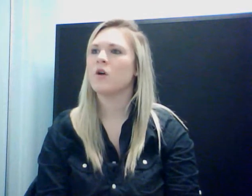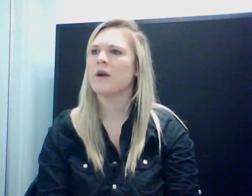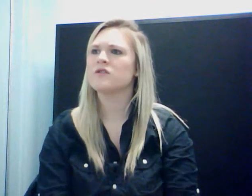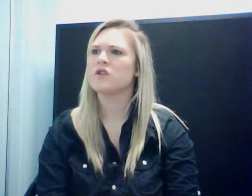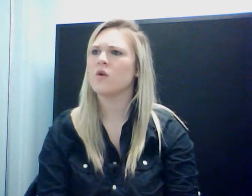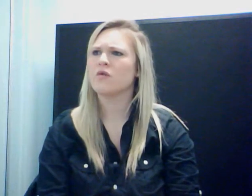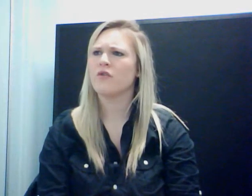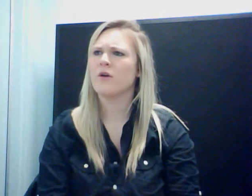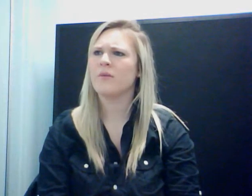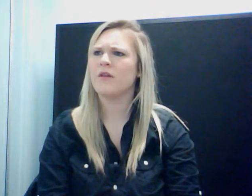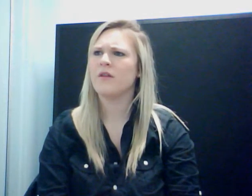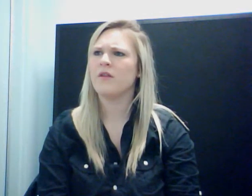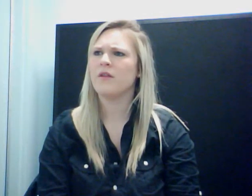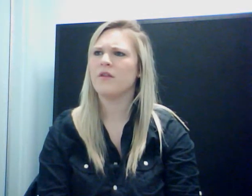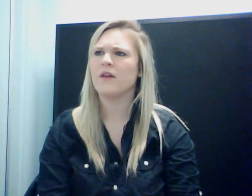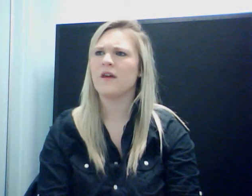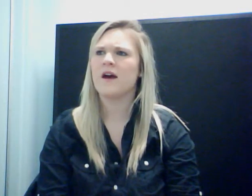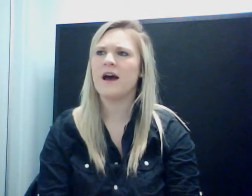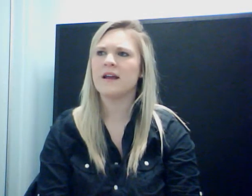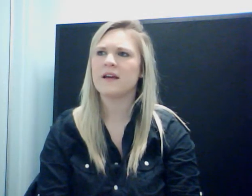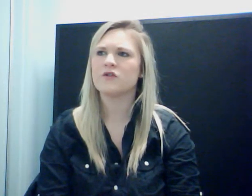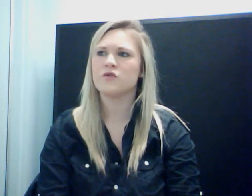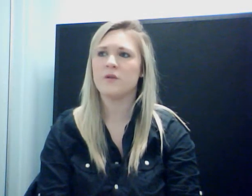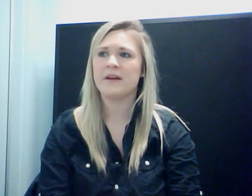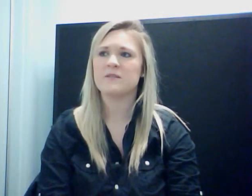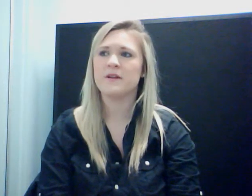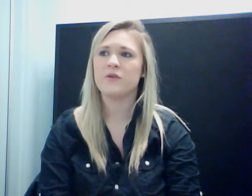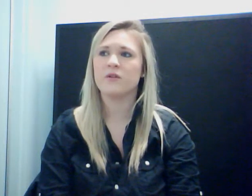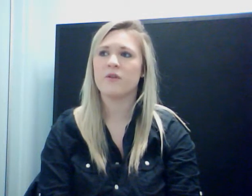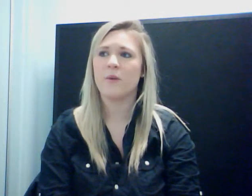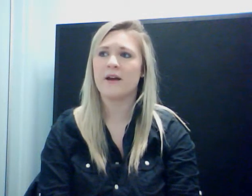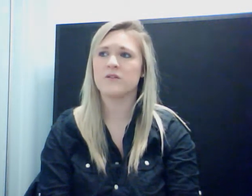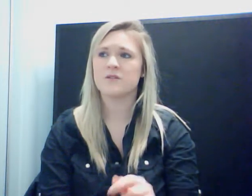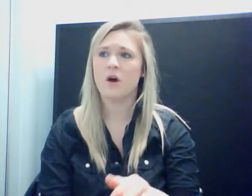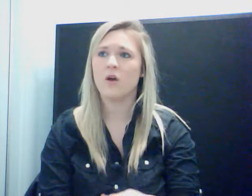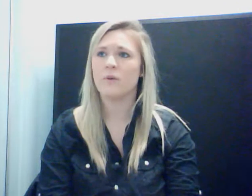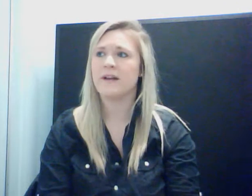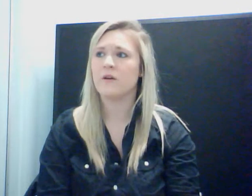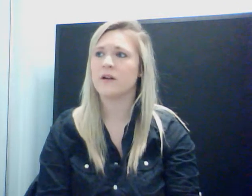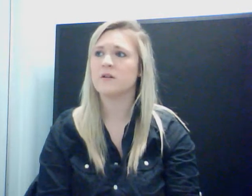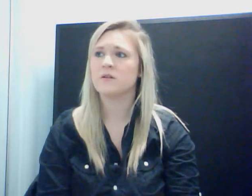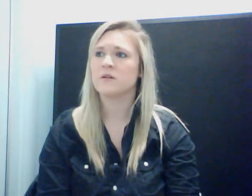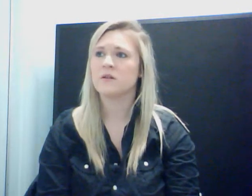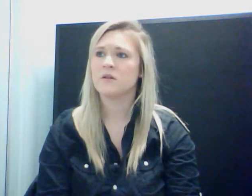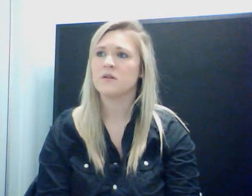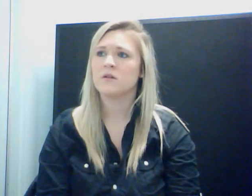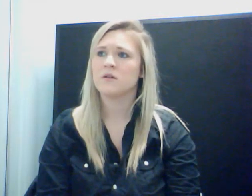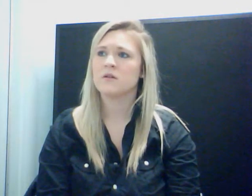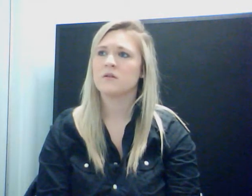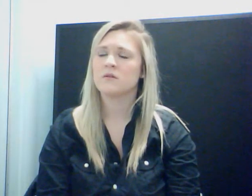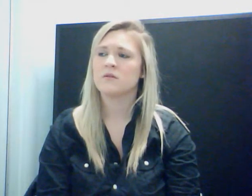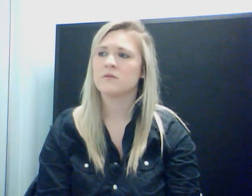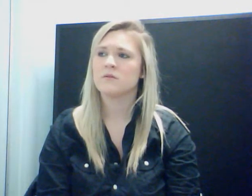Okay, so from the attic to the basement, you can run wires all the way down there?